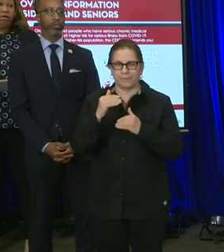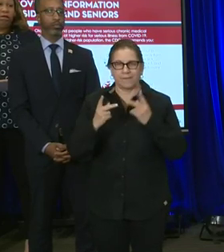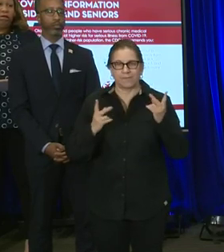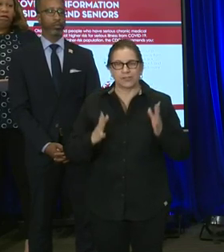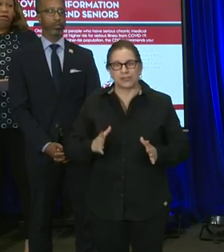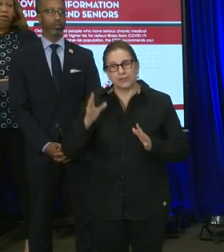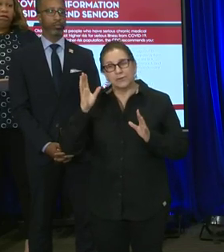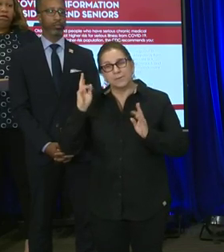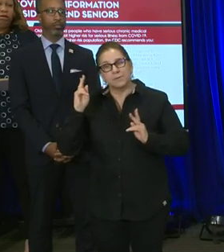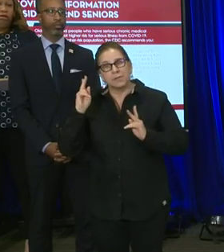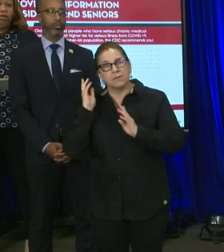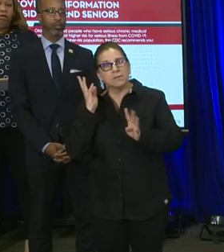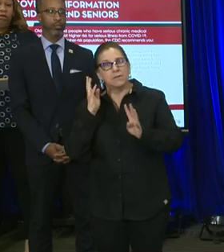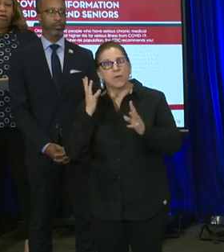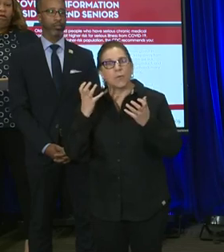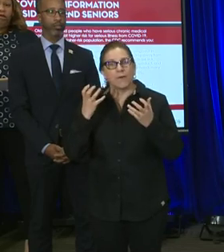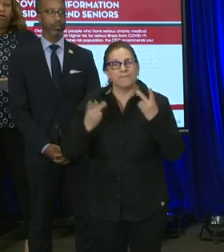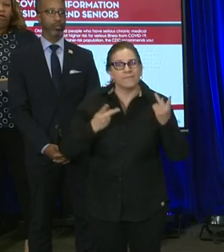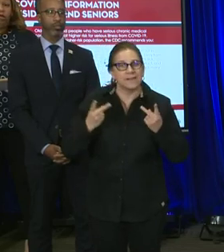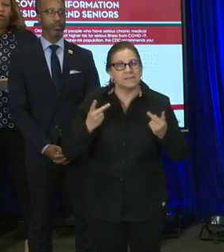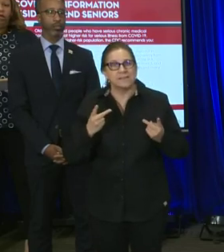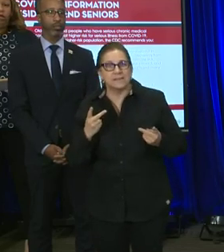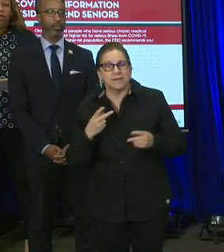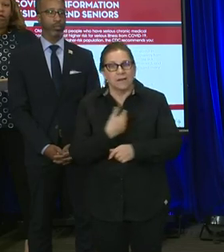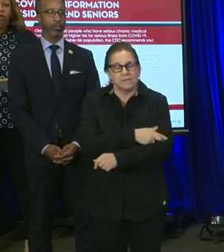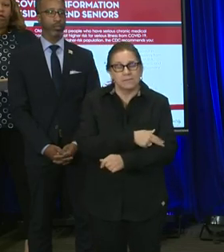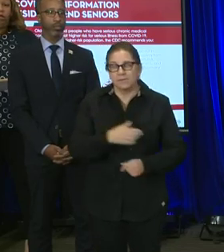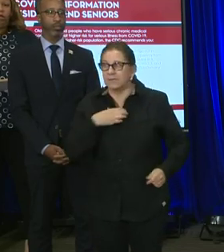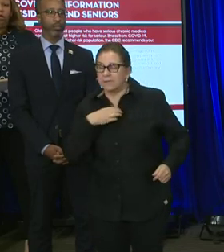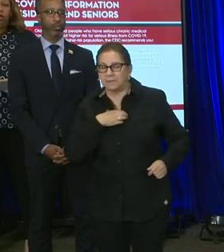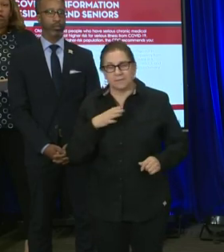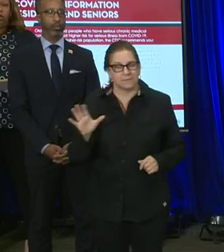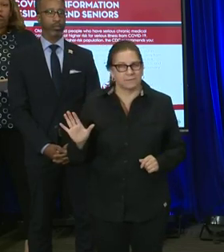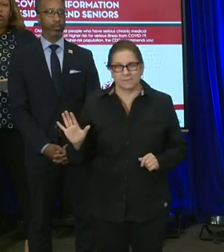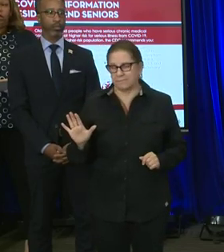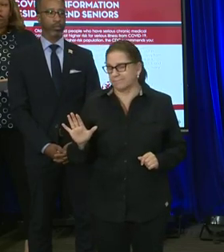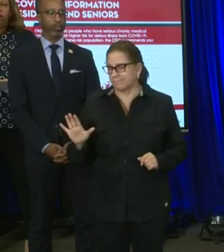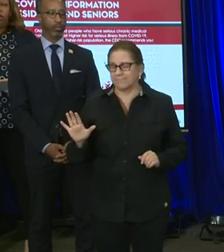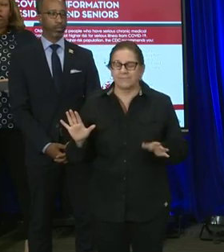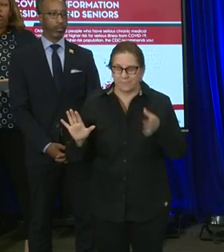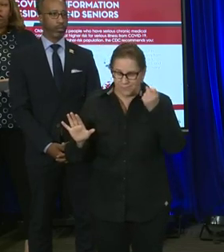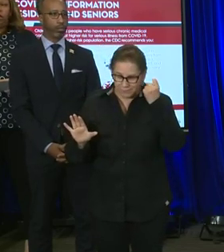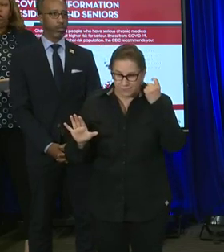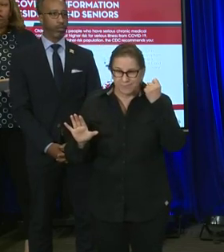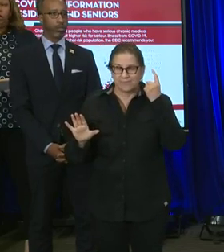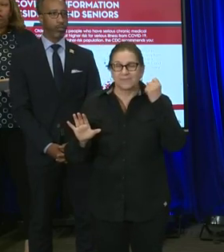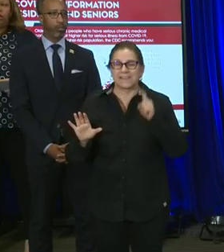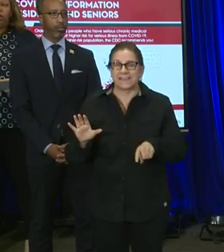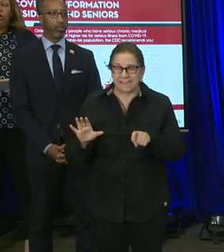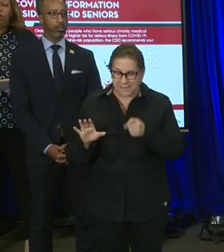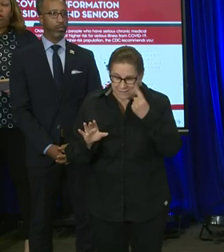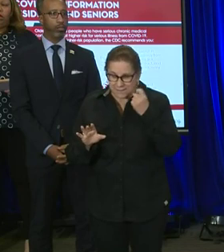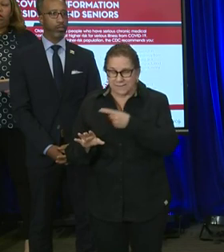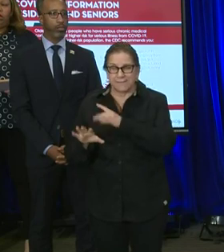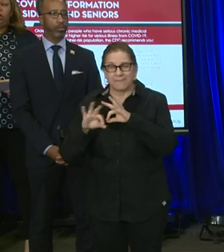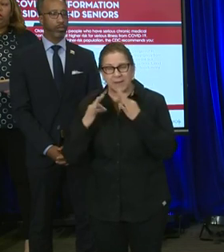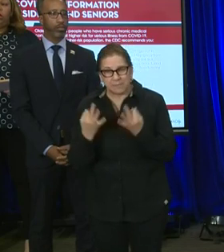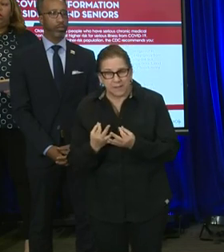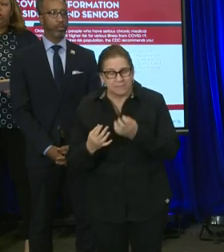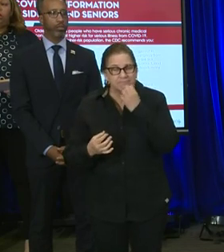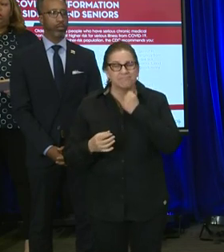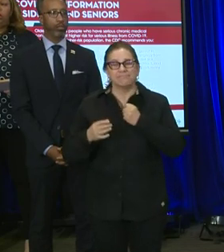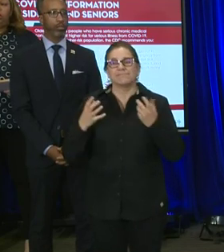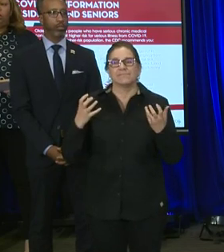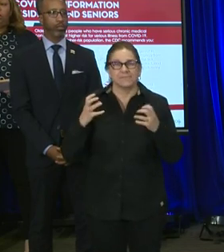these policies as burdensome and wanting to visit their loved ones in the hospitals, these policies are implemented to be